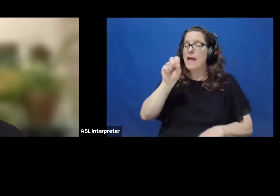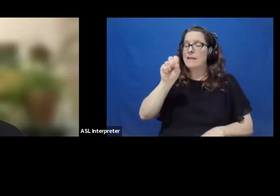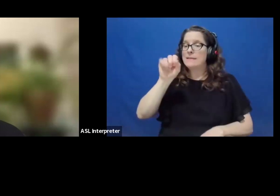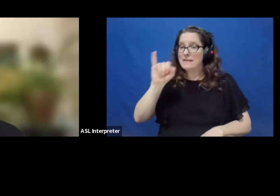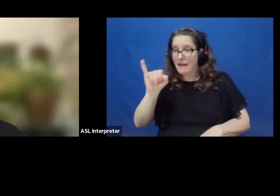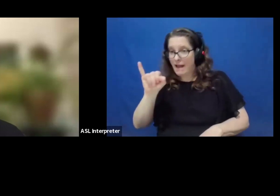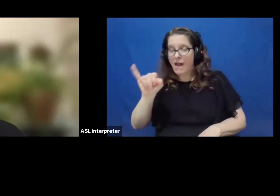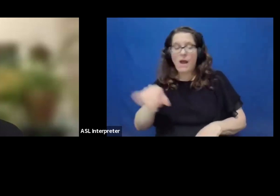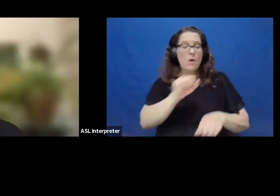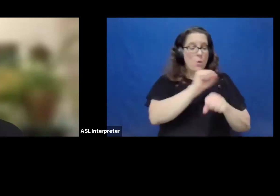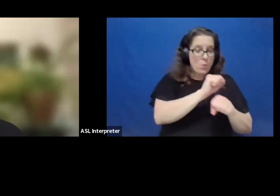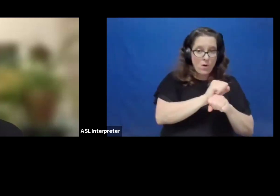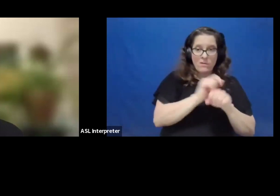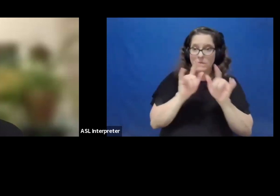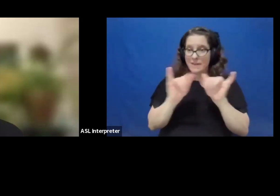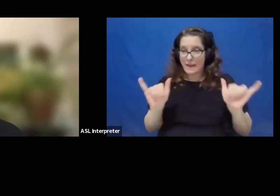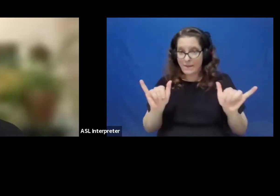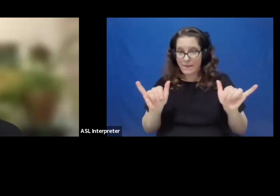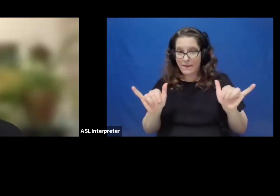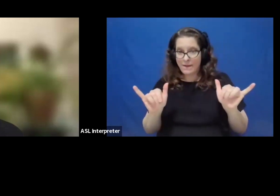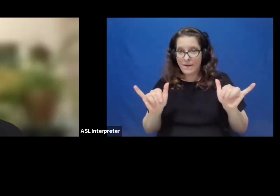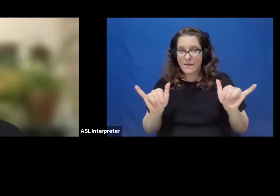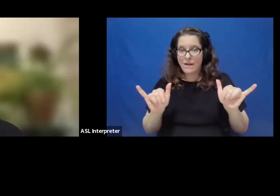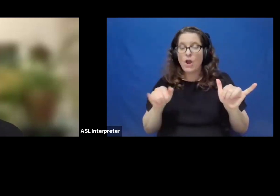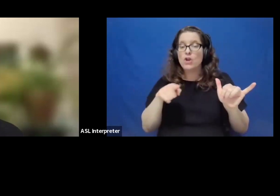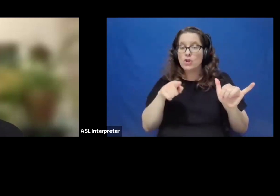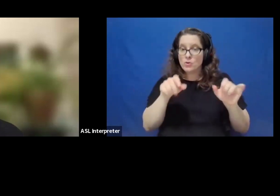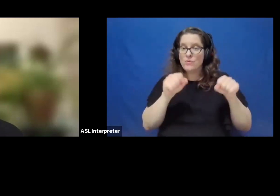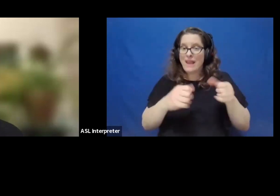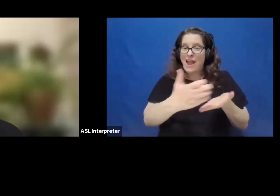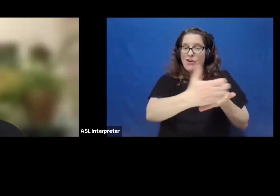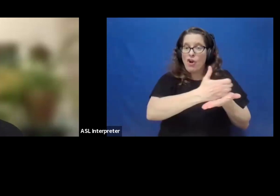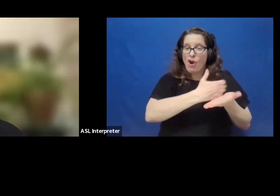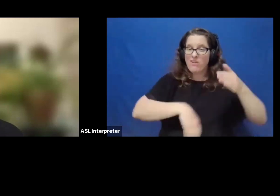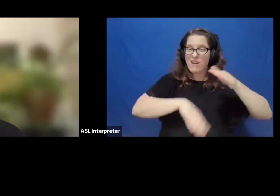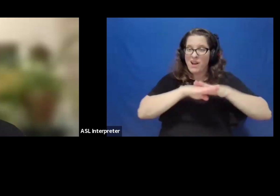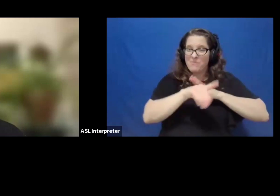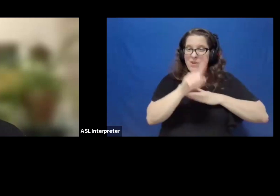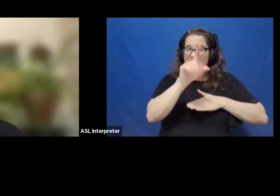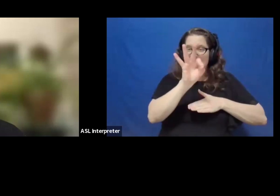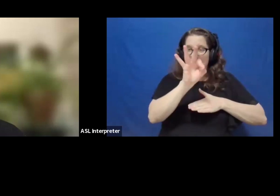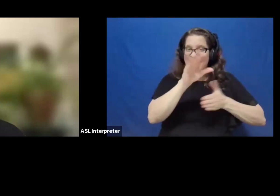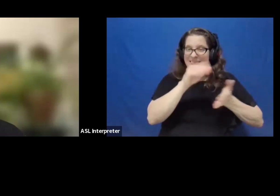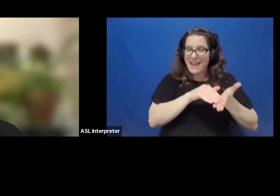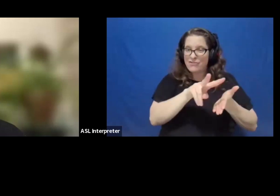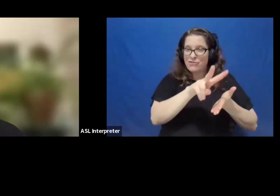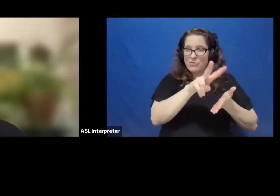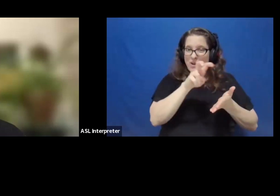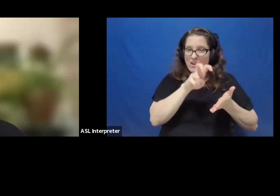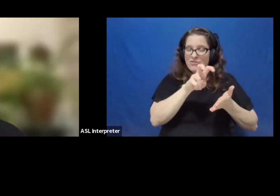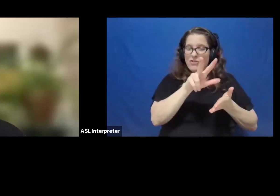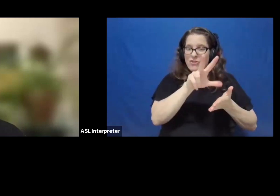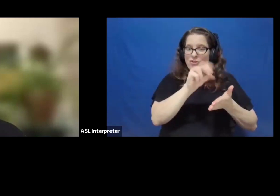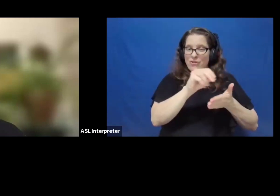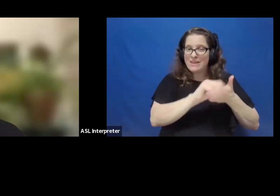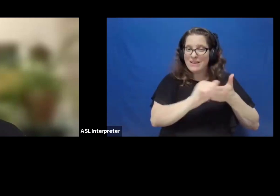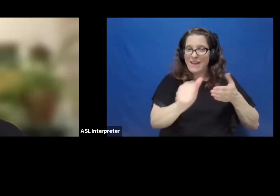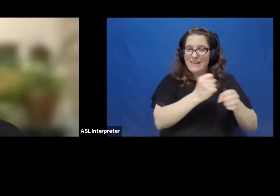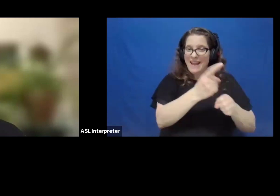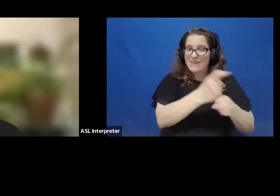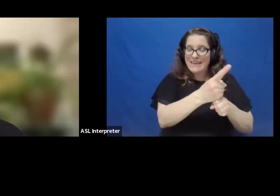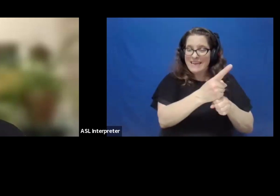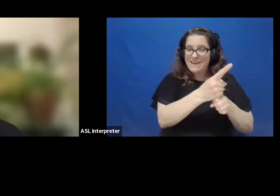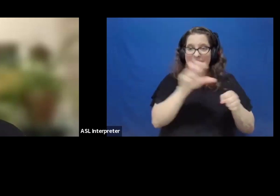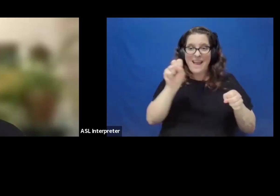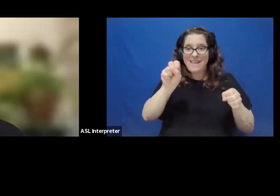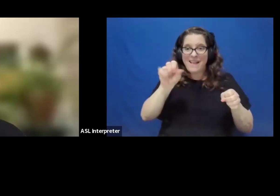pay, can earn over $9,200 a year in gross wages and not